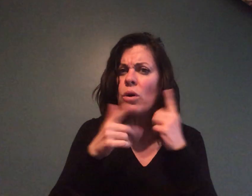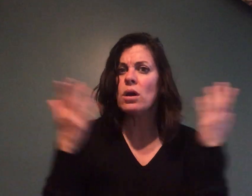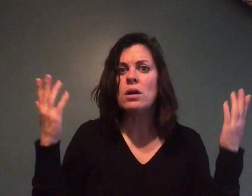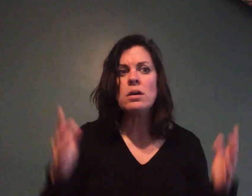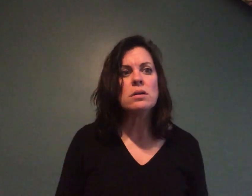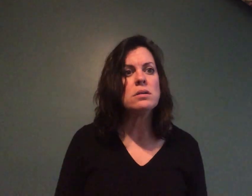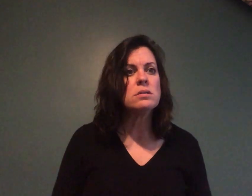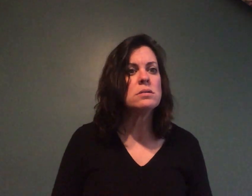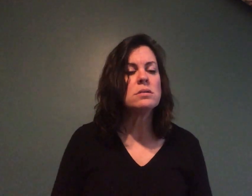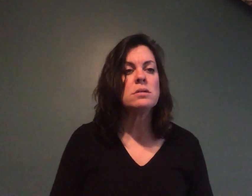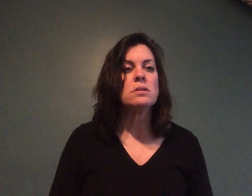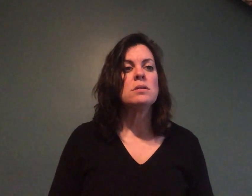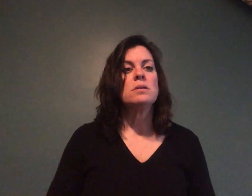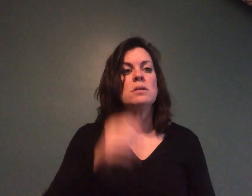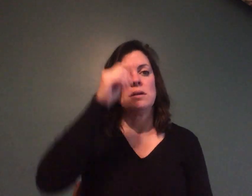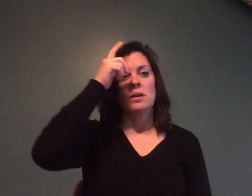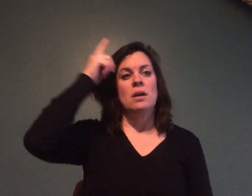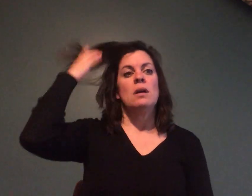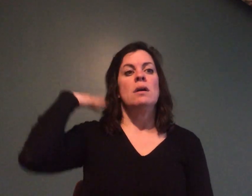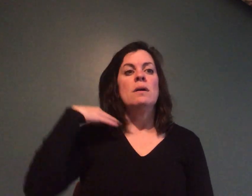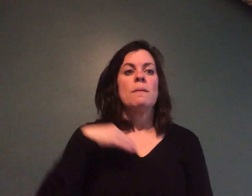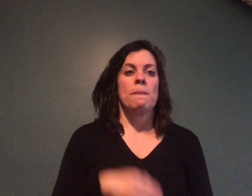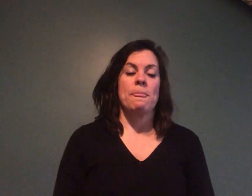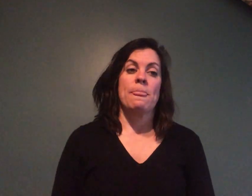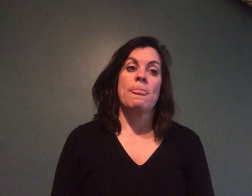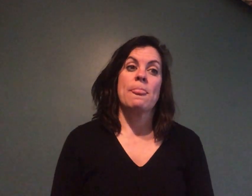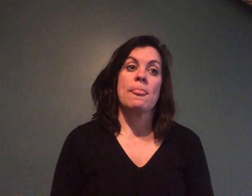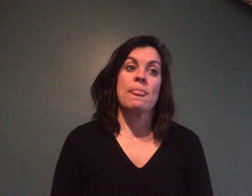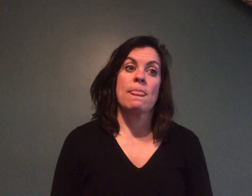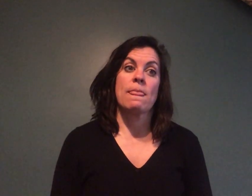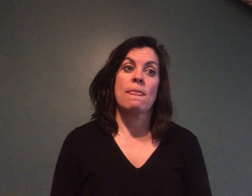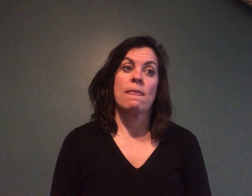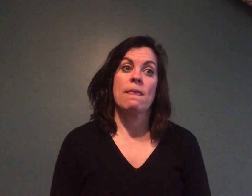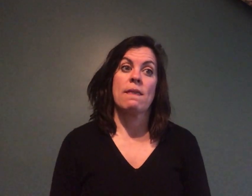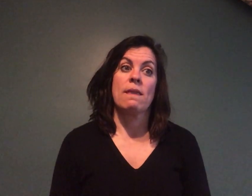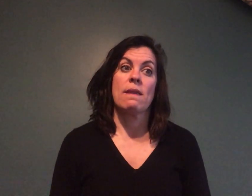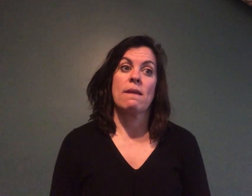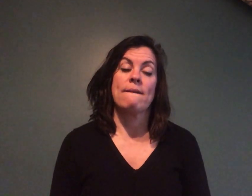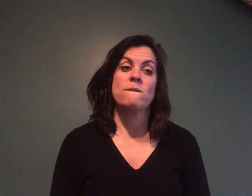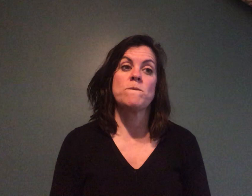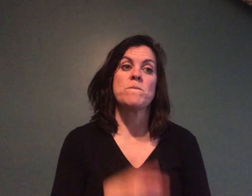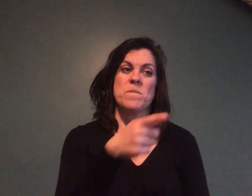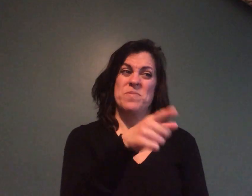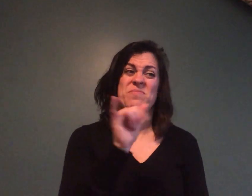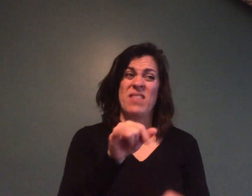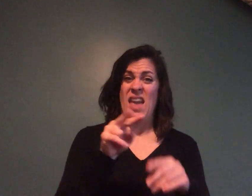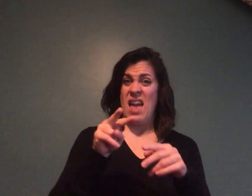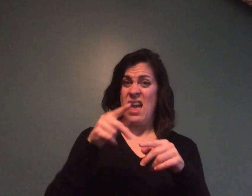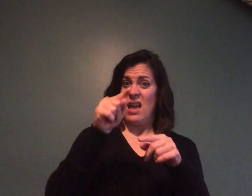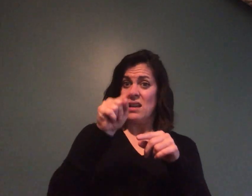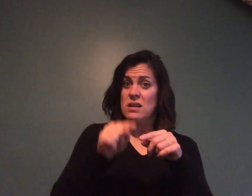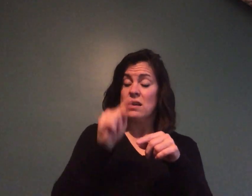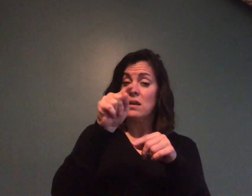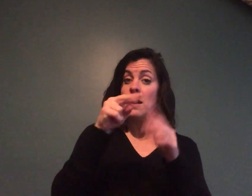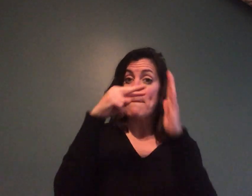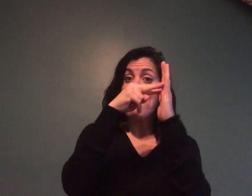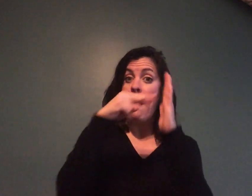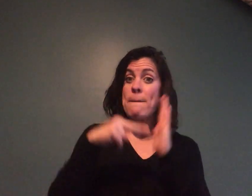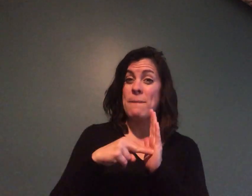frayed, obviously we don't want to use that because we can pull one of these wires right out. Now, this here is the female,